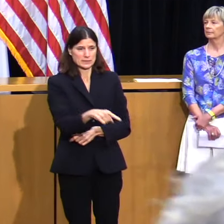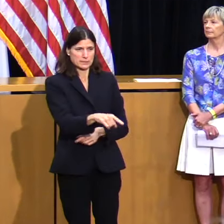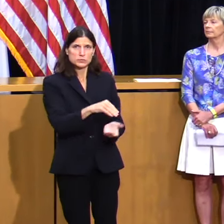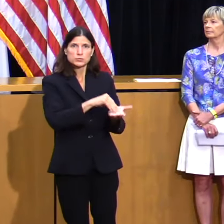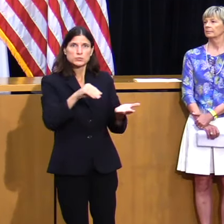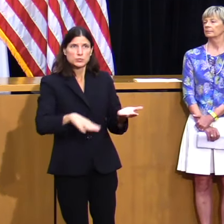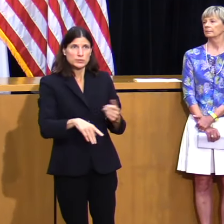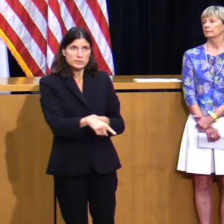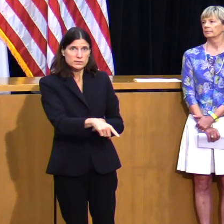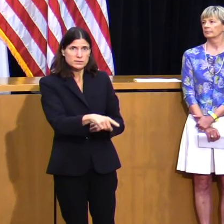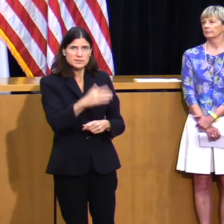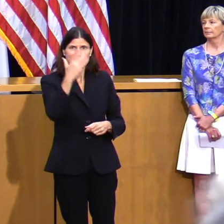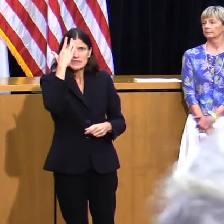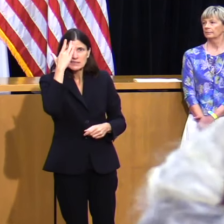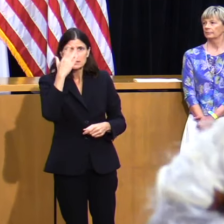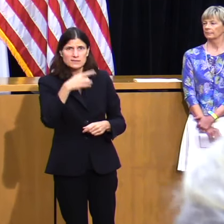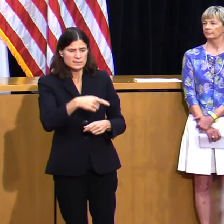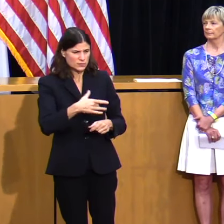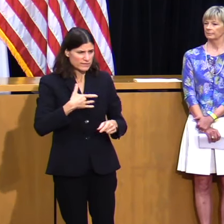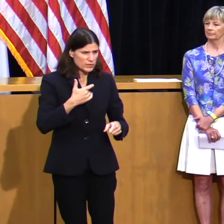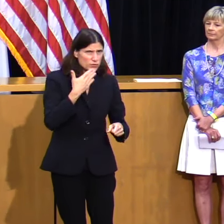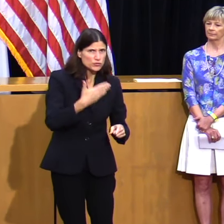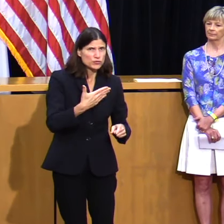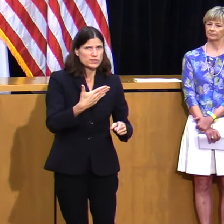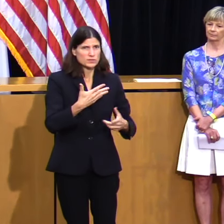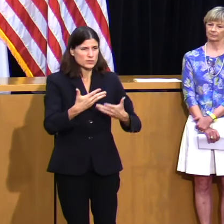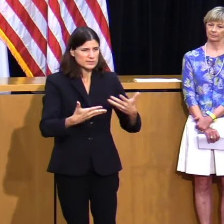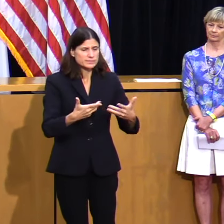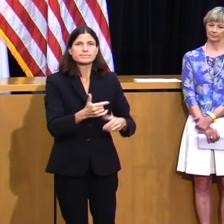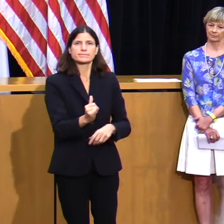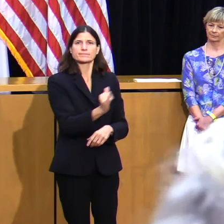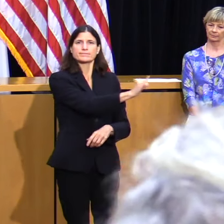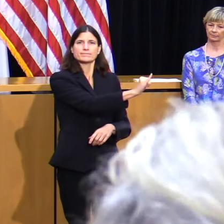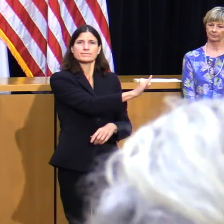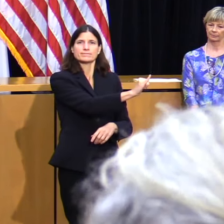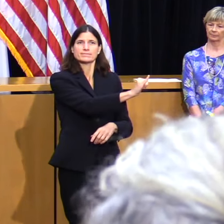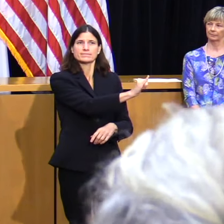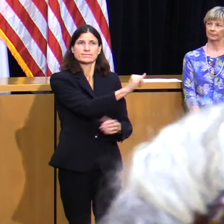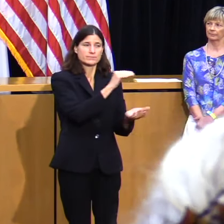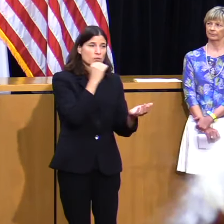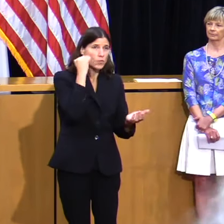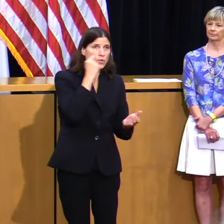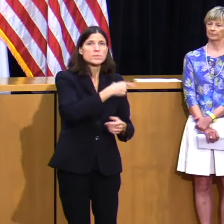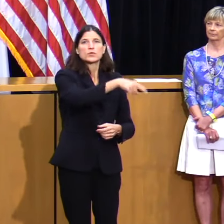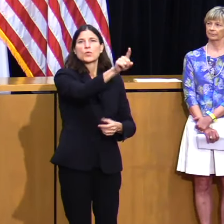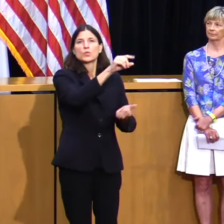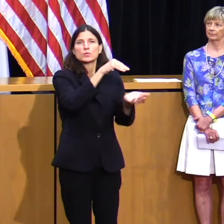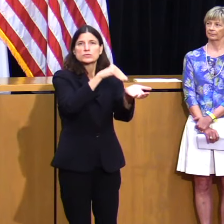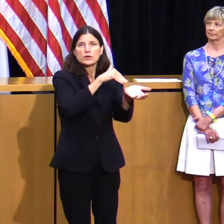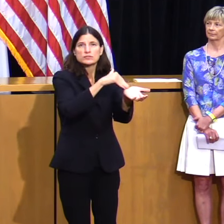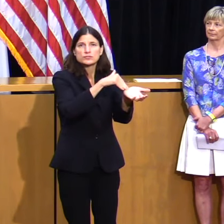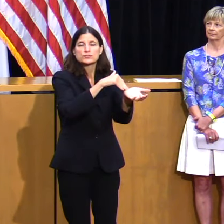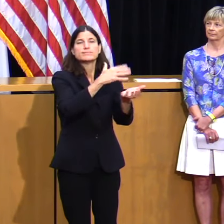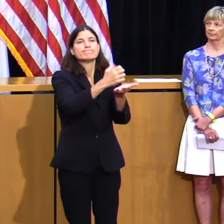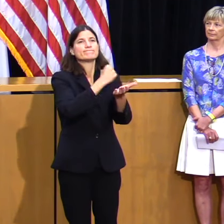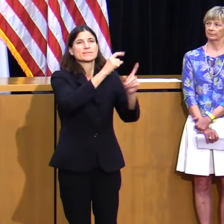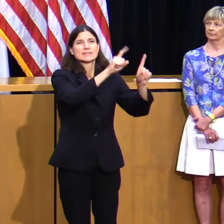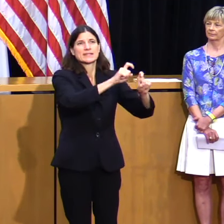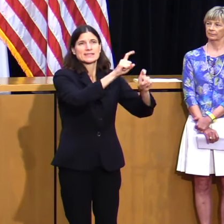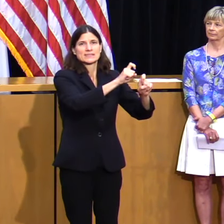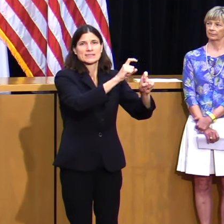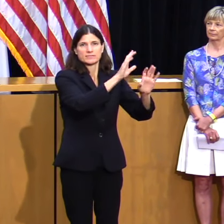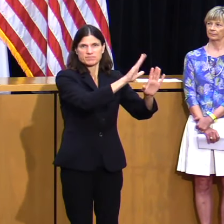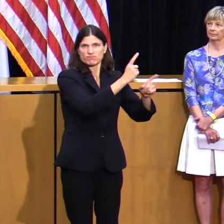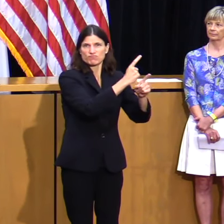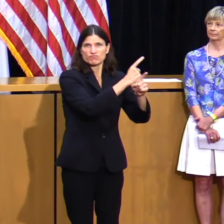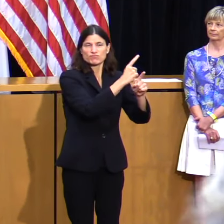programs should be tested by their healthcare provider or at a COVID-19 testing site. The Commonwealth is one of a handful of states